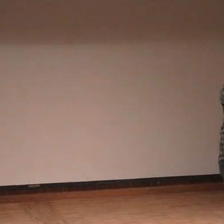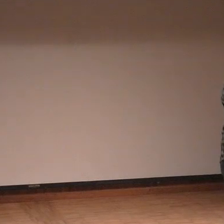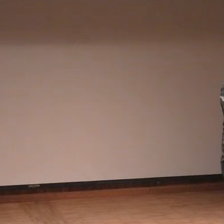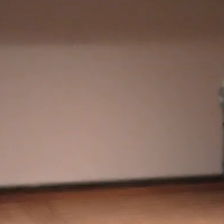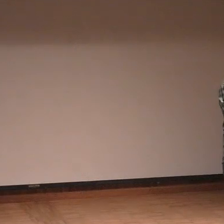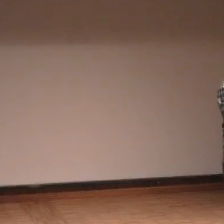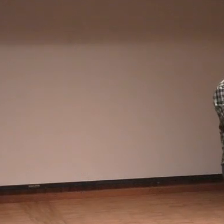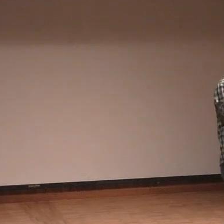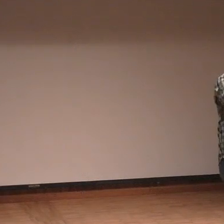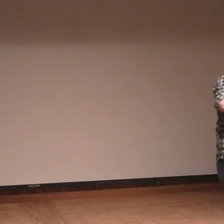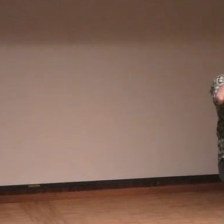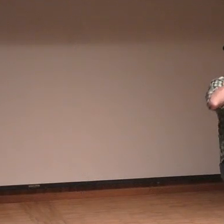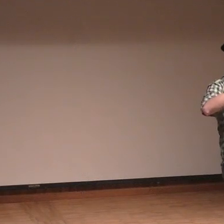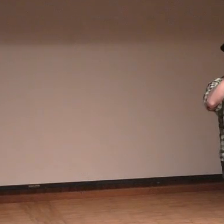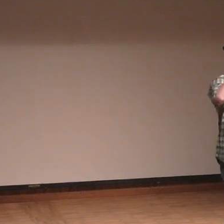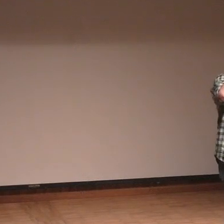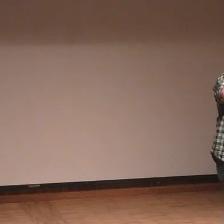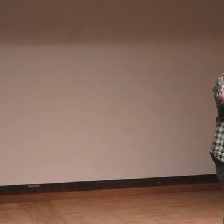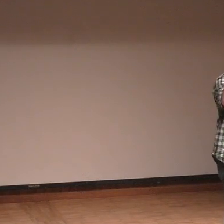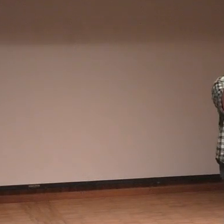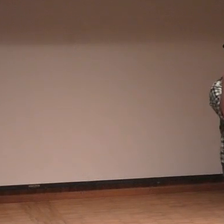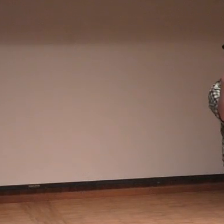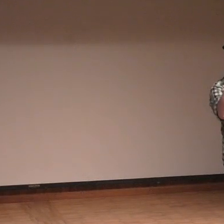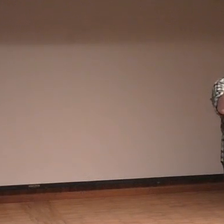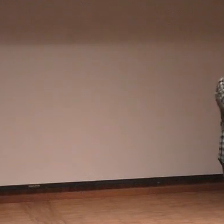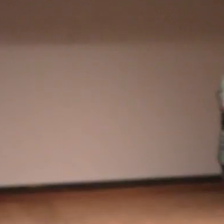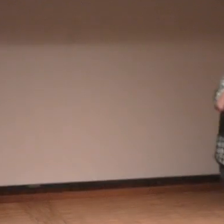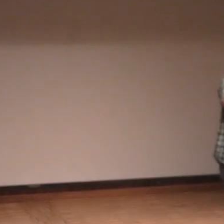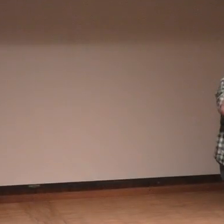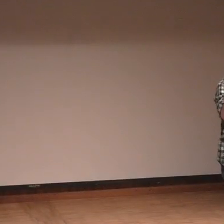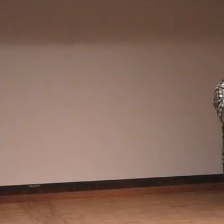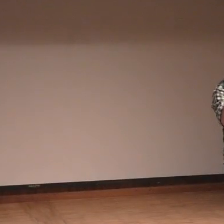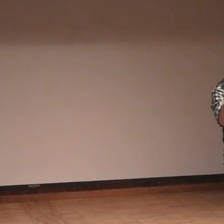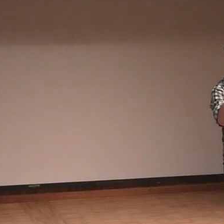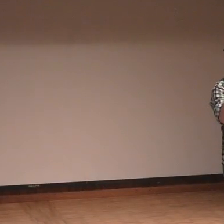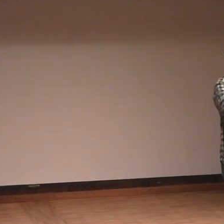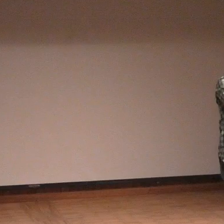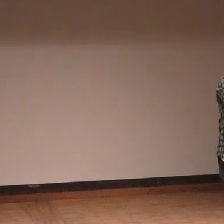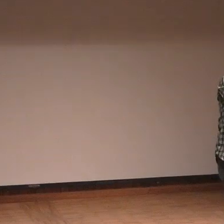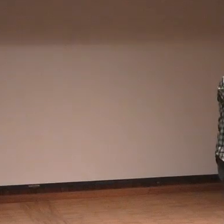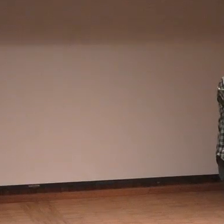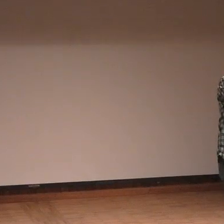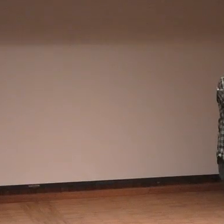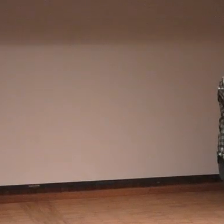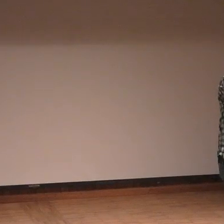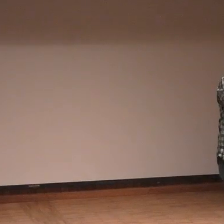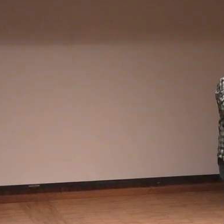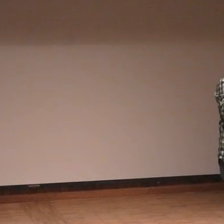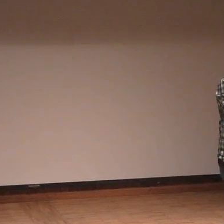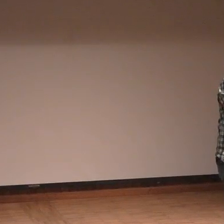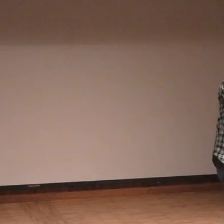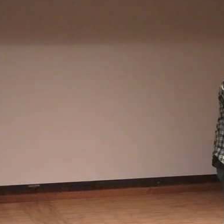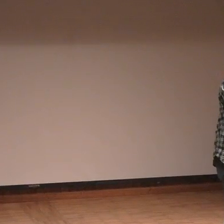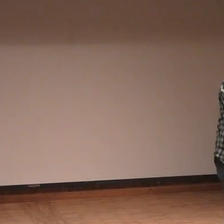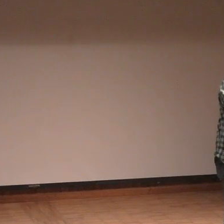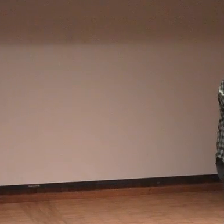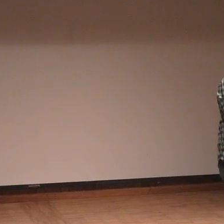When I go in and I meet somebody for the first time, they start signing and maybe in an English word order, or it's a mixture of American Sign Language and the English word